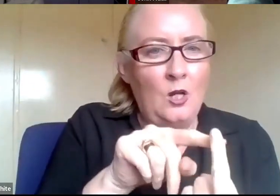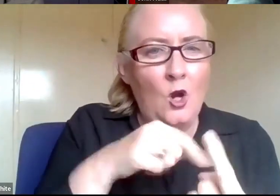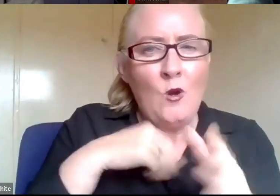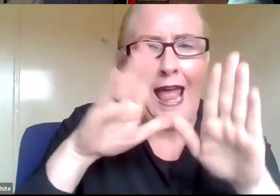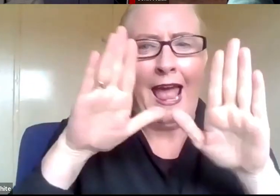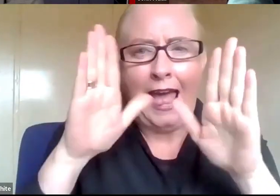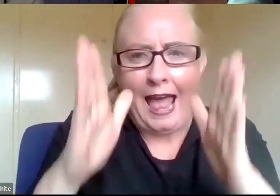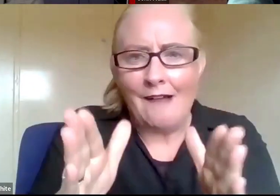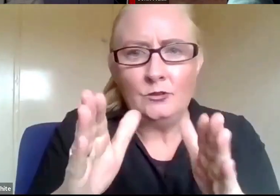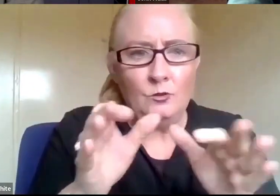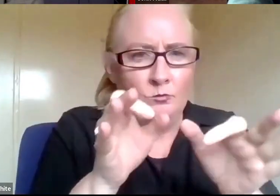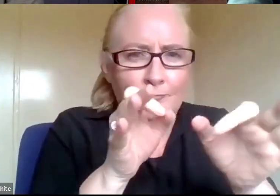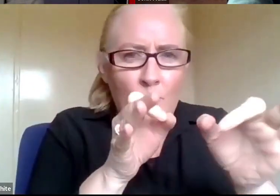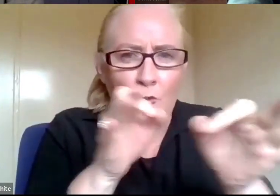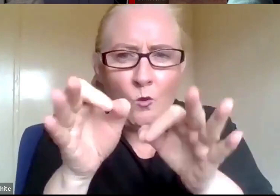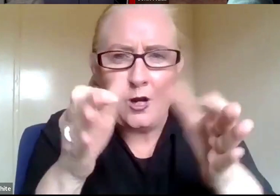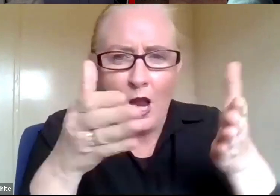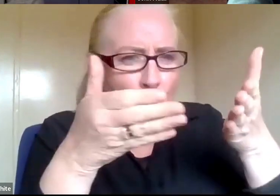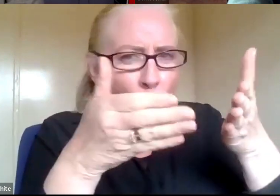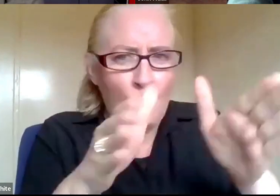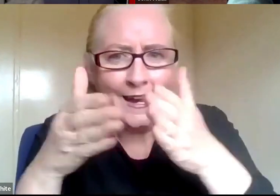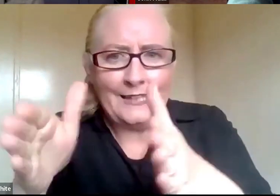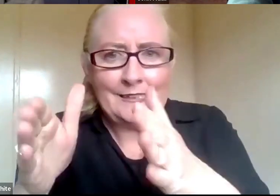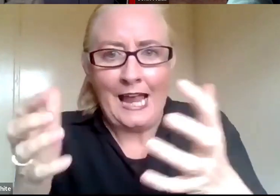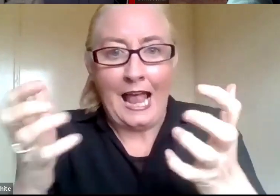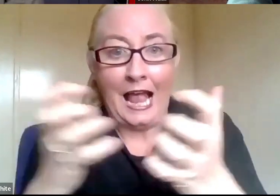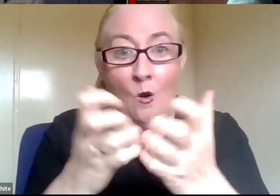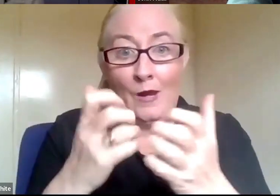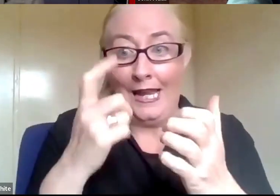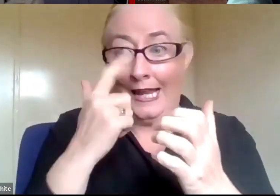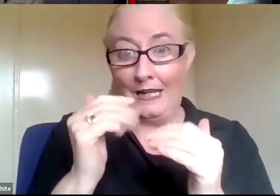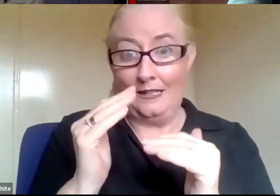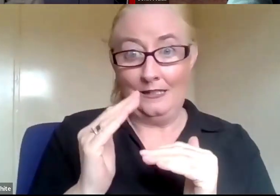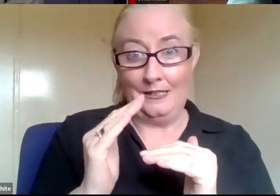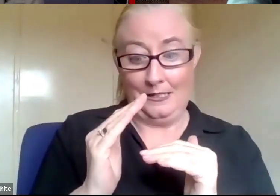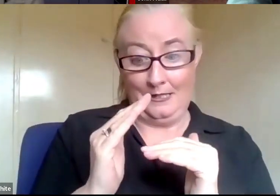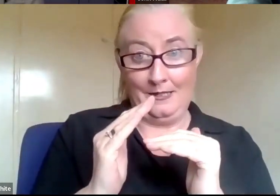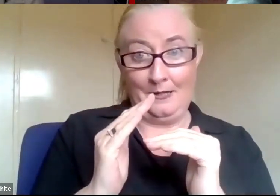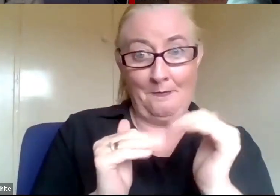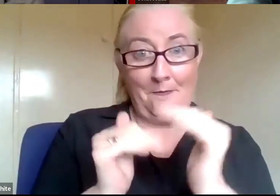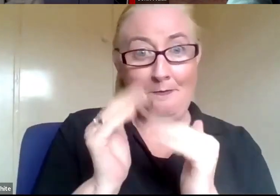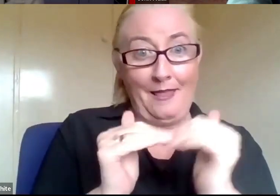can build into action-centered leadership